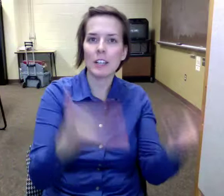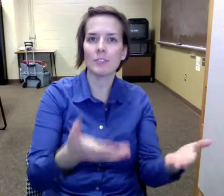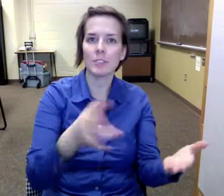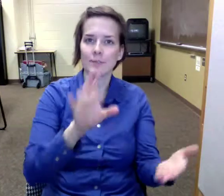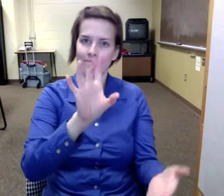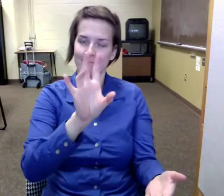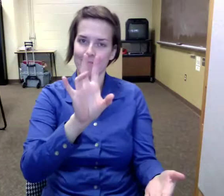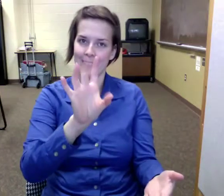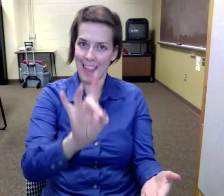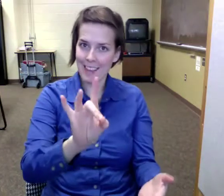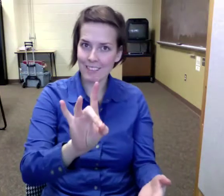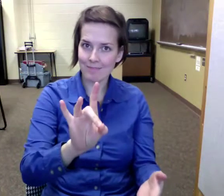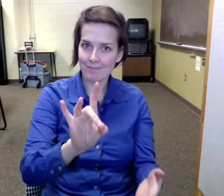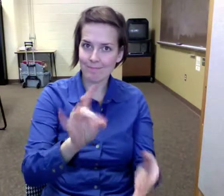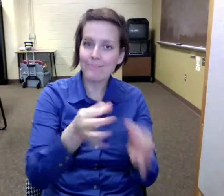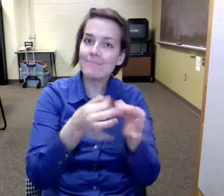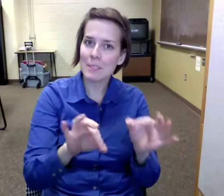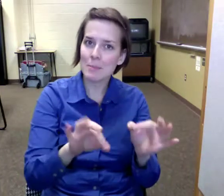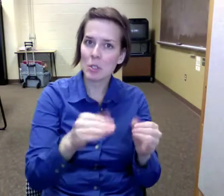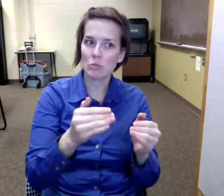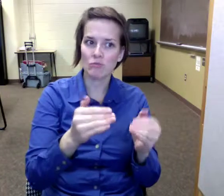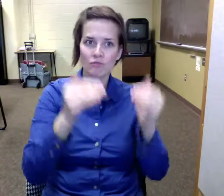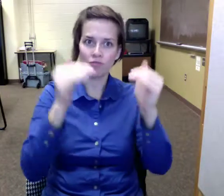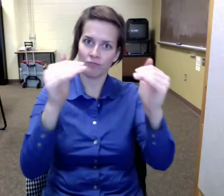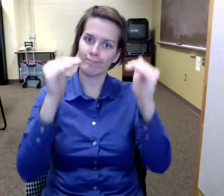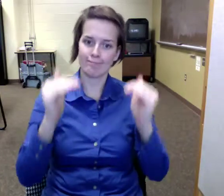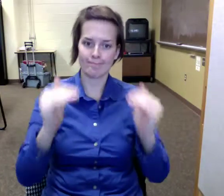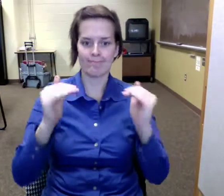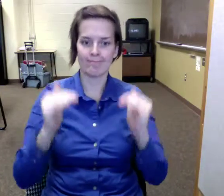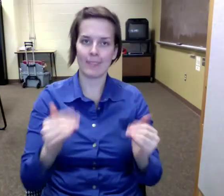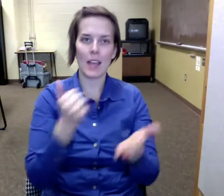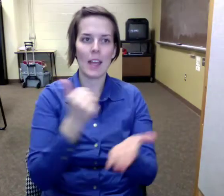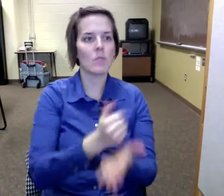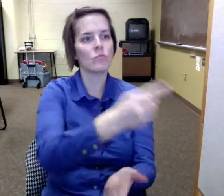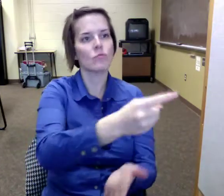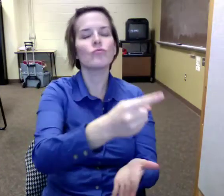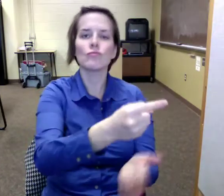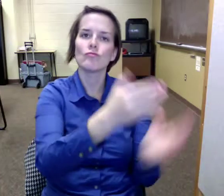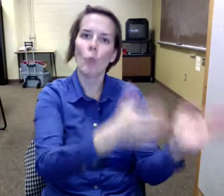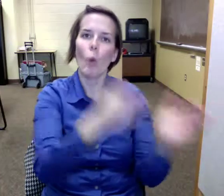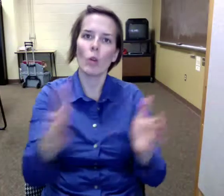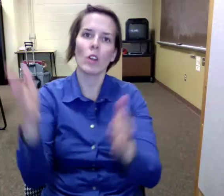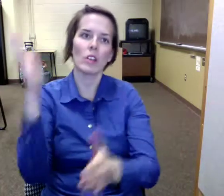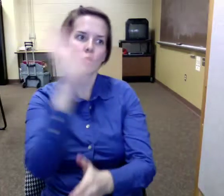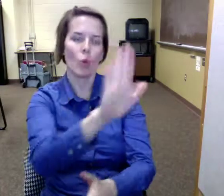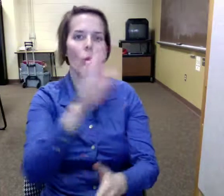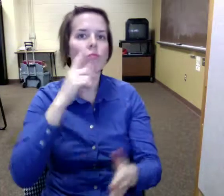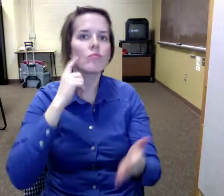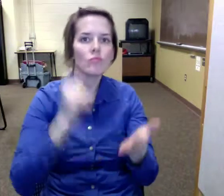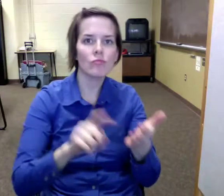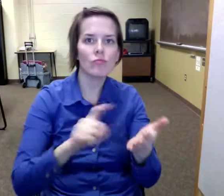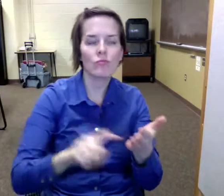you organize your search for information in a library. Now, these 8 simple steps that I want to go through are things that you